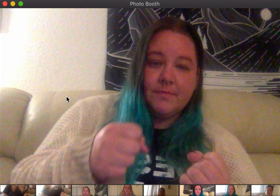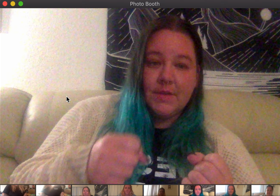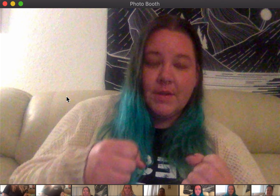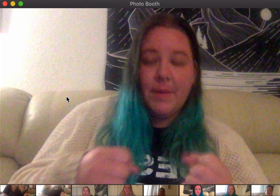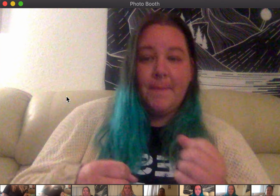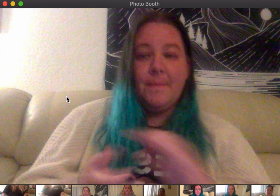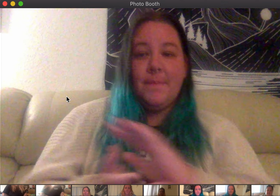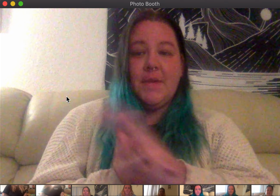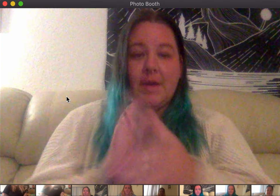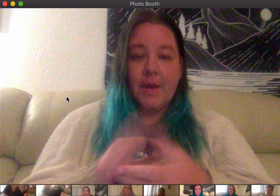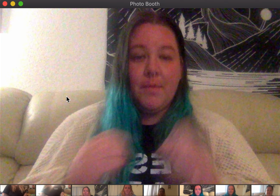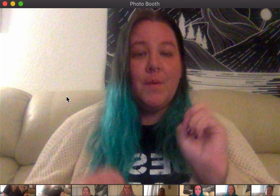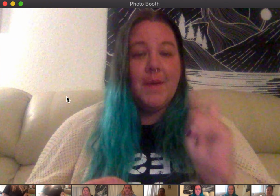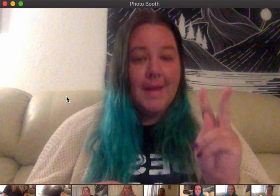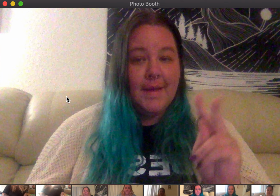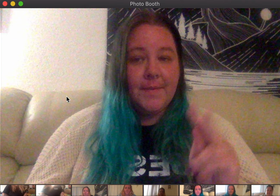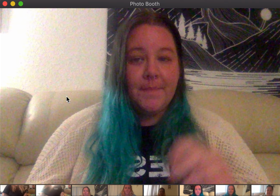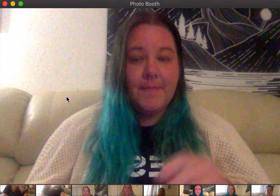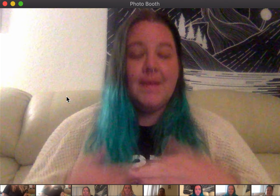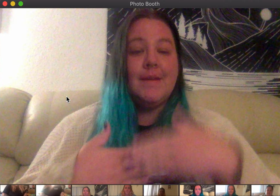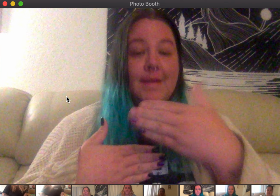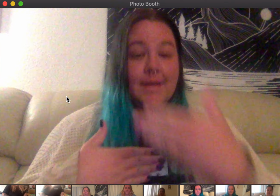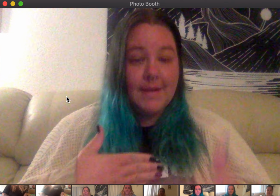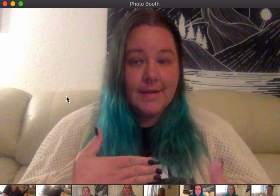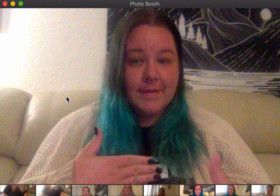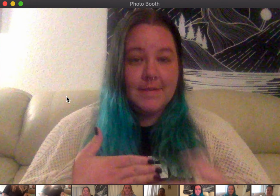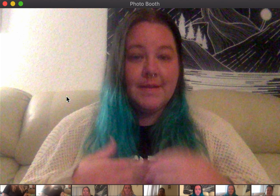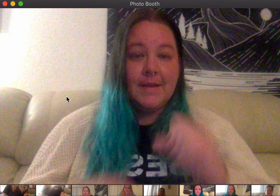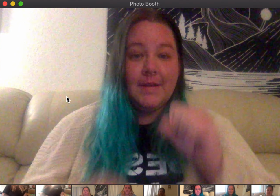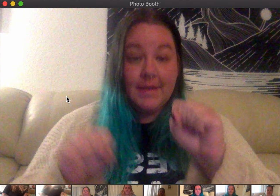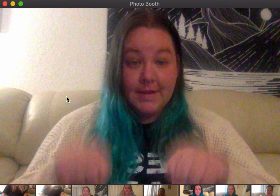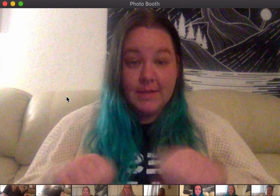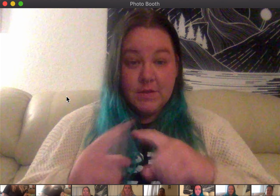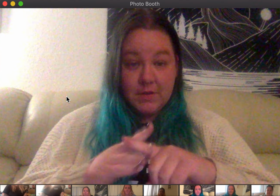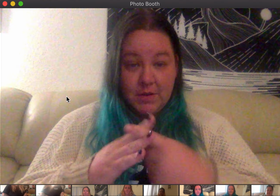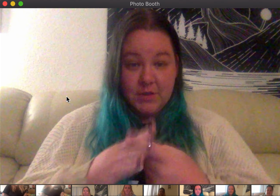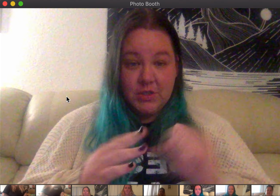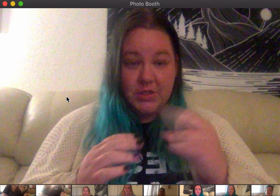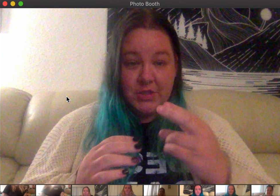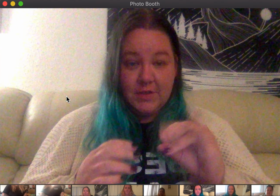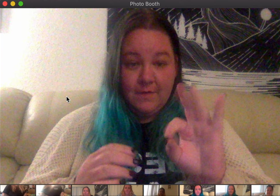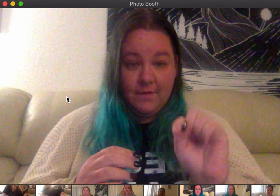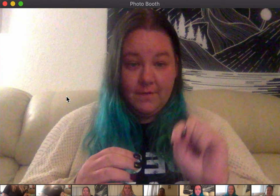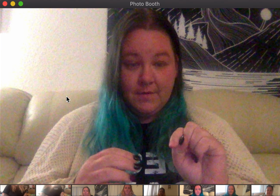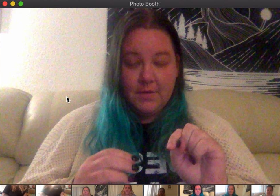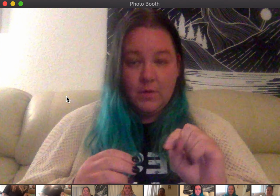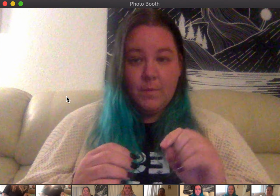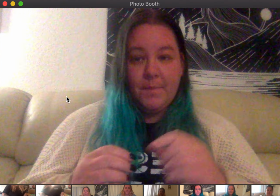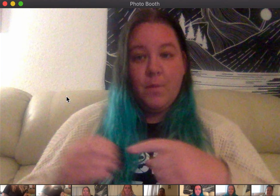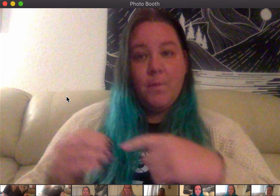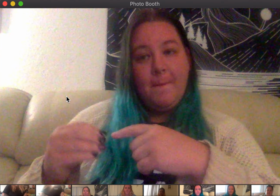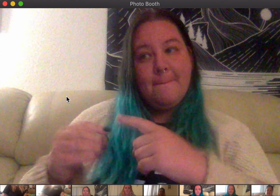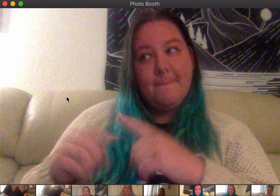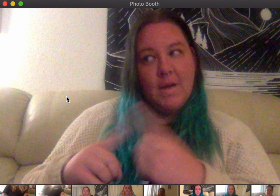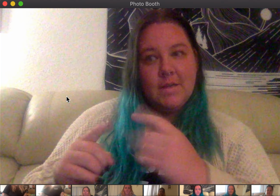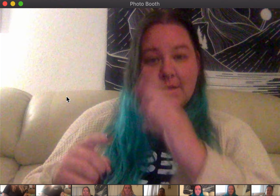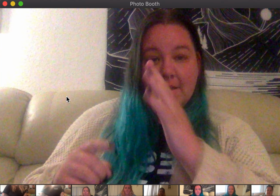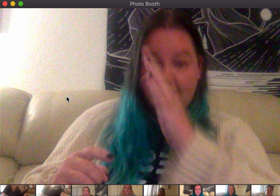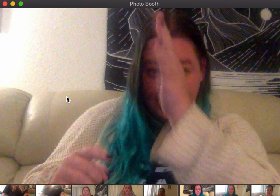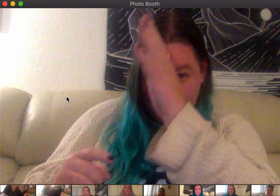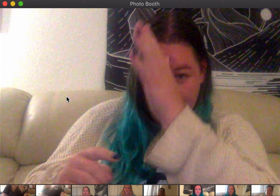he started to let us shift for him. So we would have our hand on the stick, and we would watch for his foot to push in the